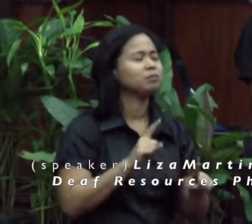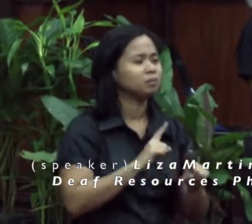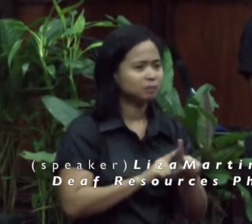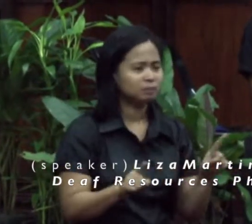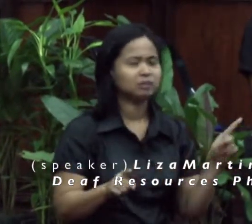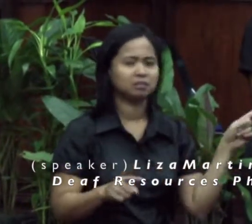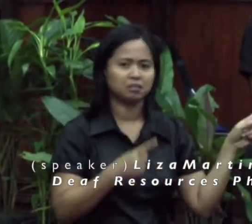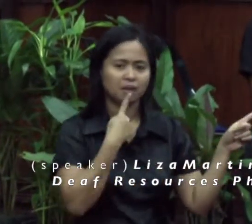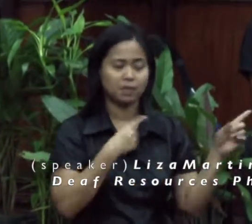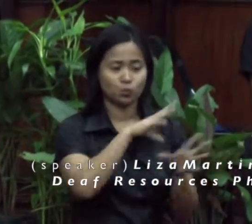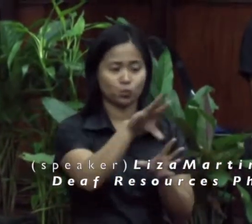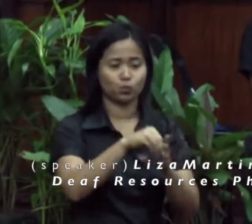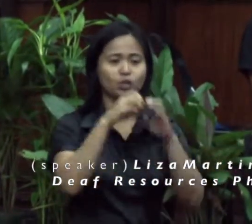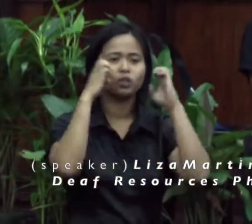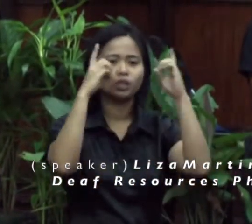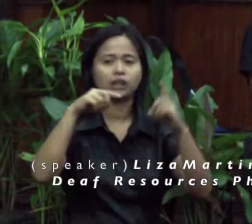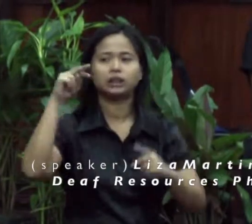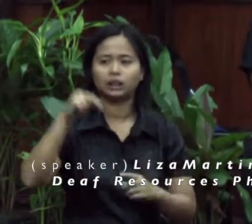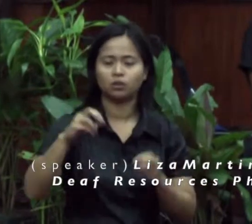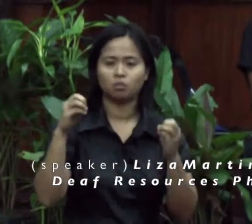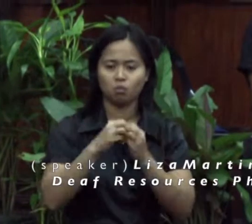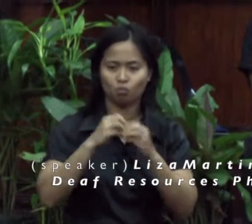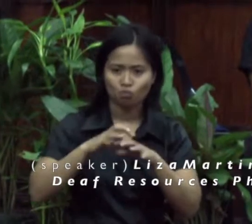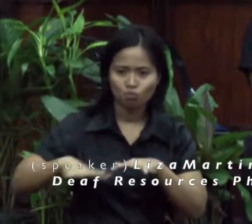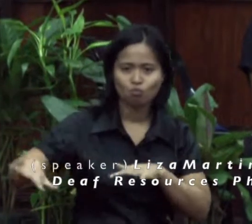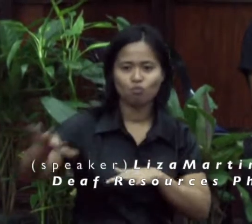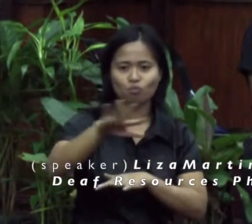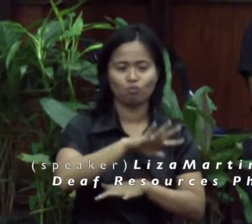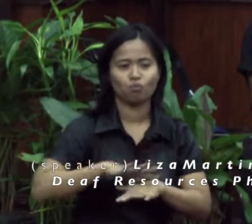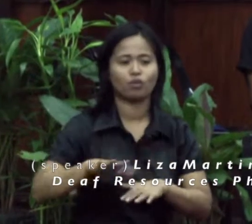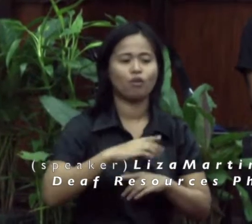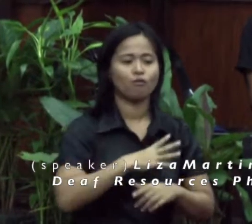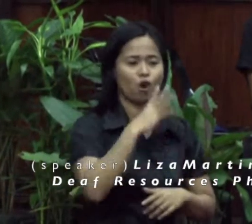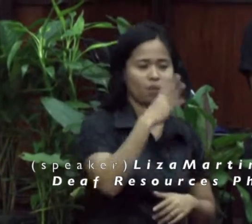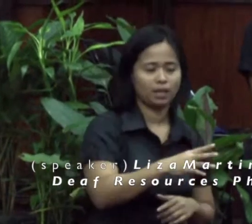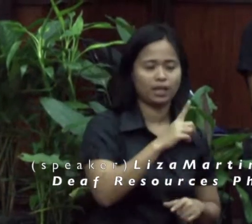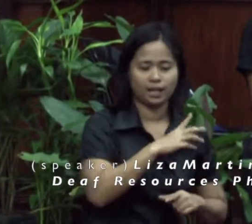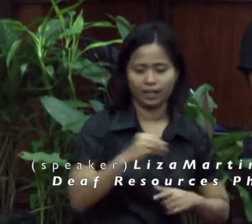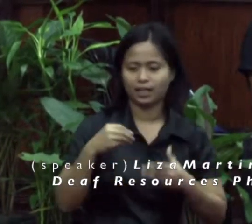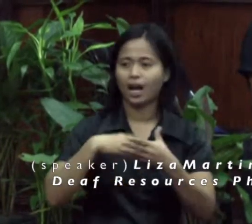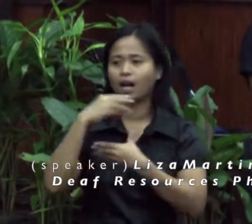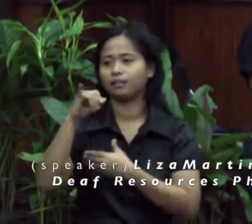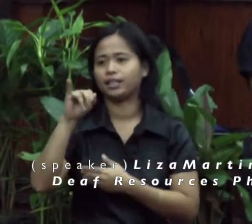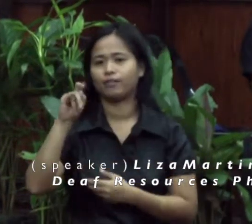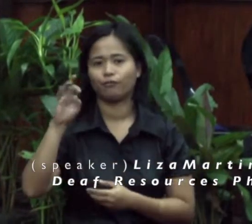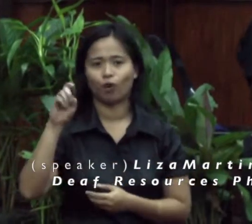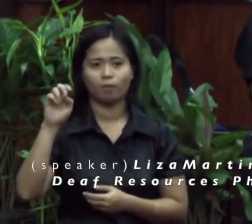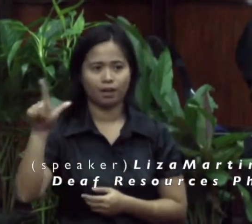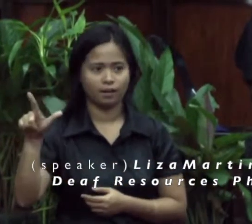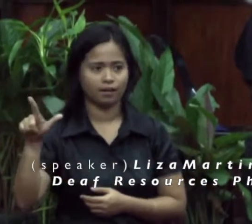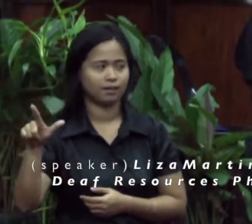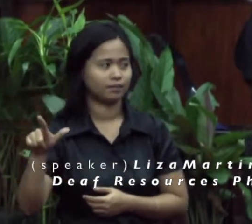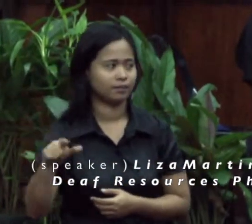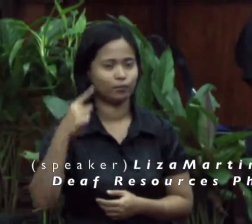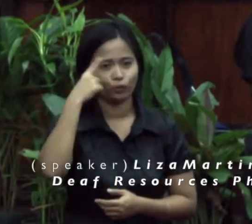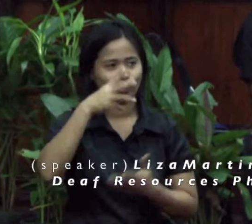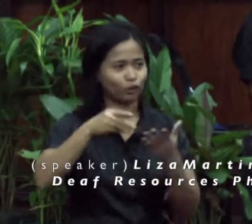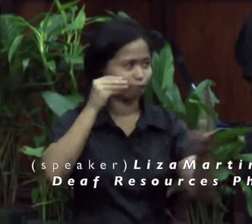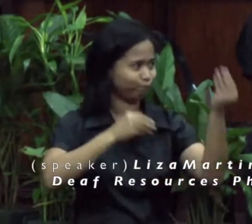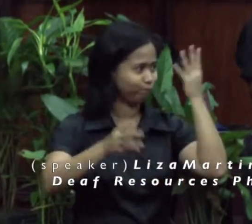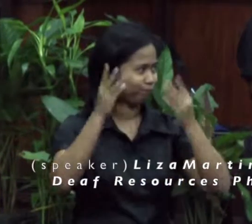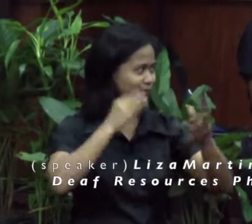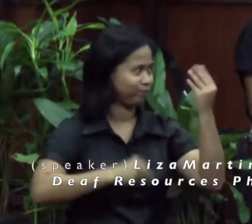that inclusive education needs to span both those areas, formal and informal areas of